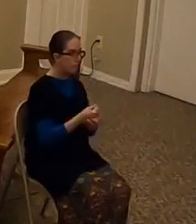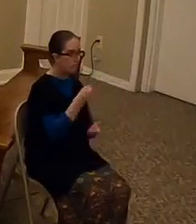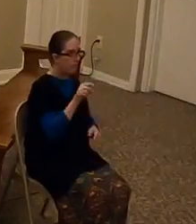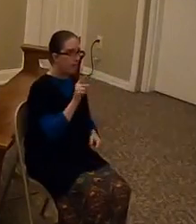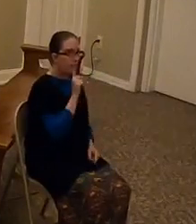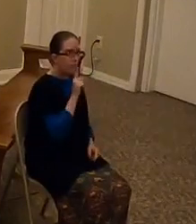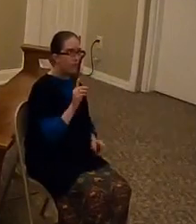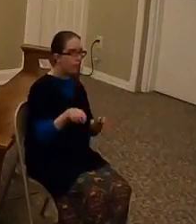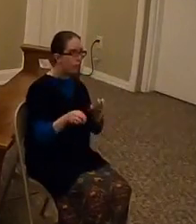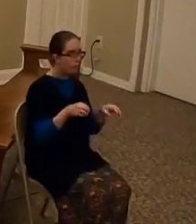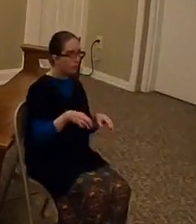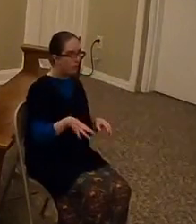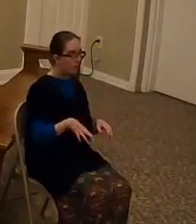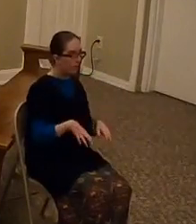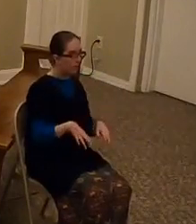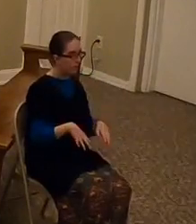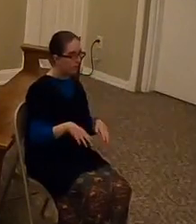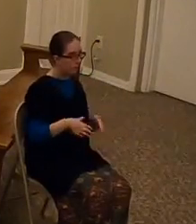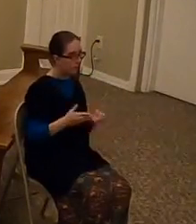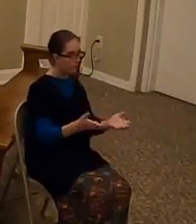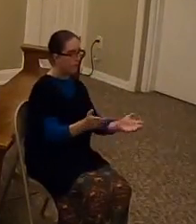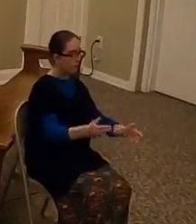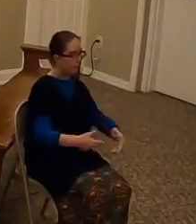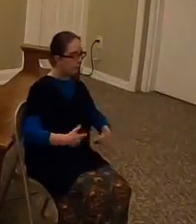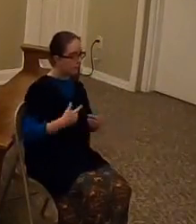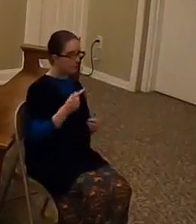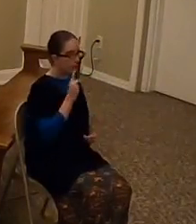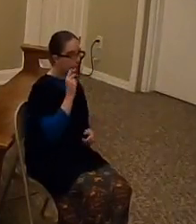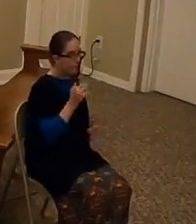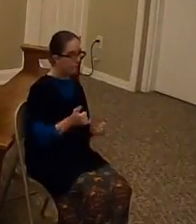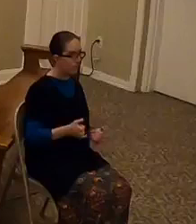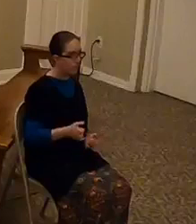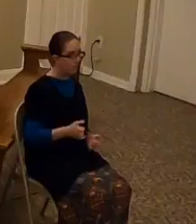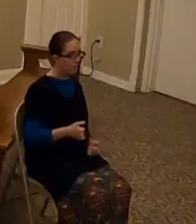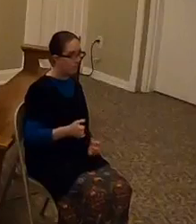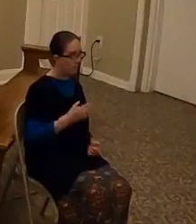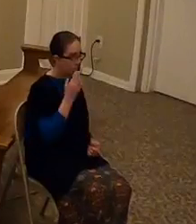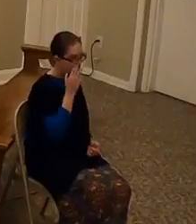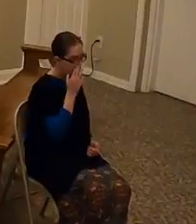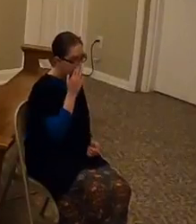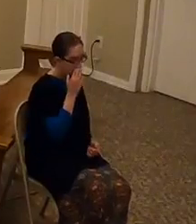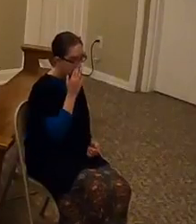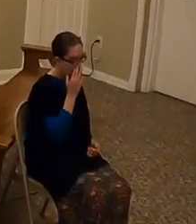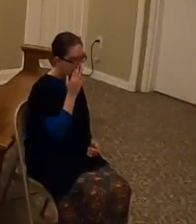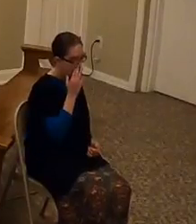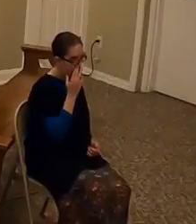the truth, you don't sell out. We're living in a world where people now are selling out for just about anything.